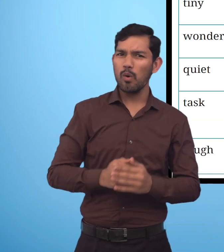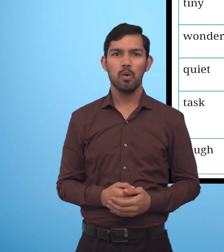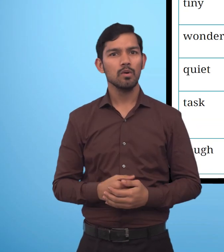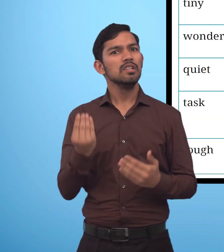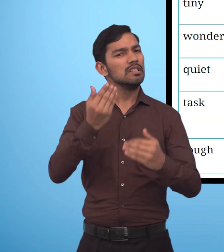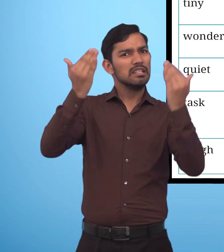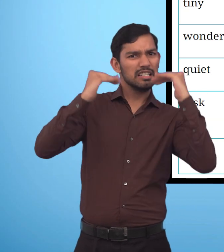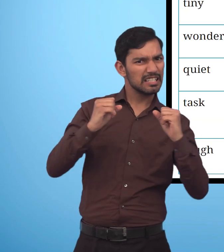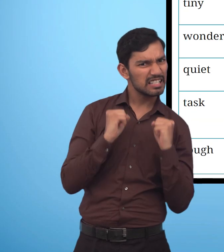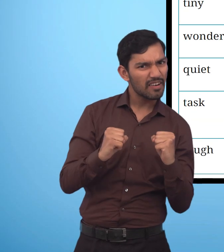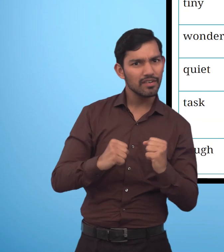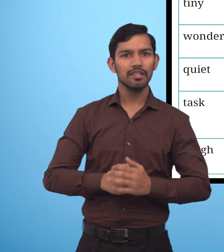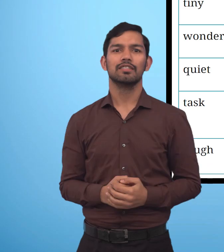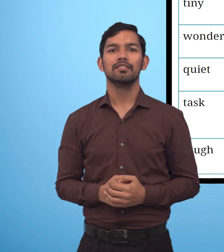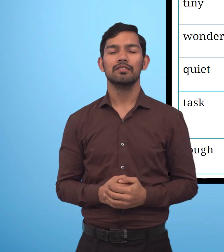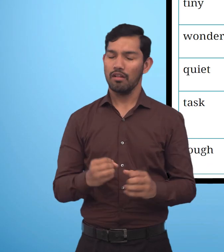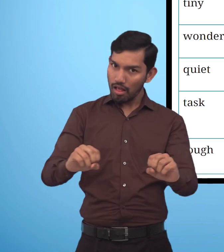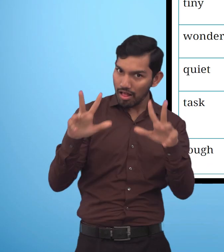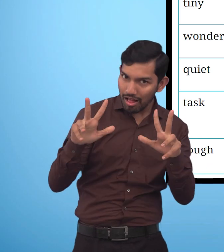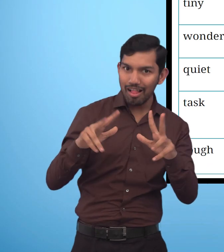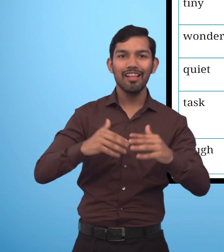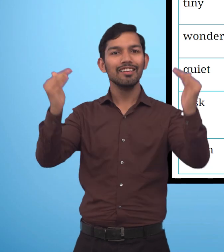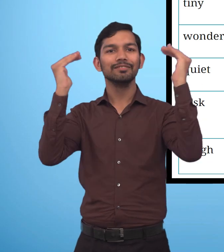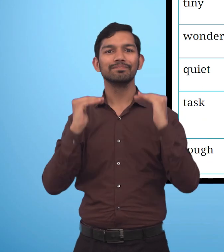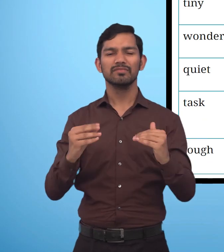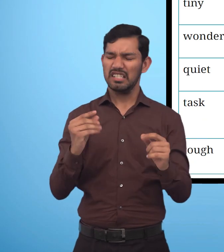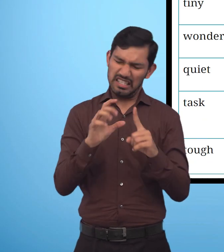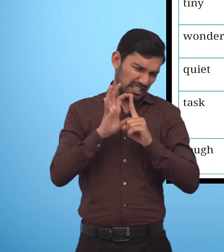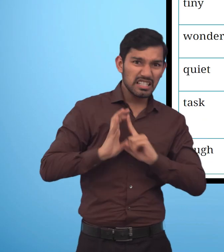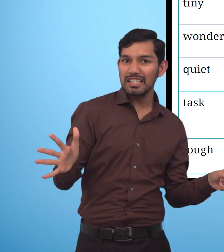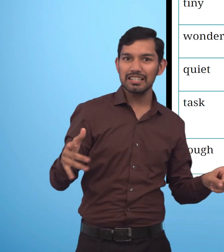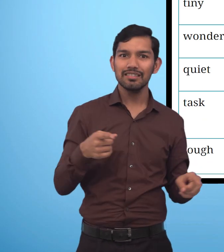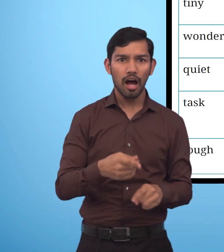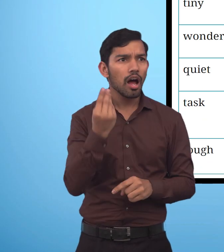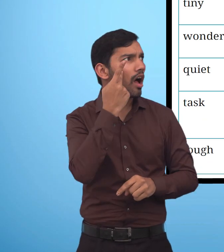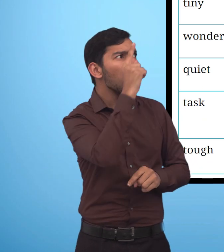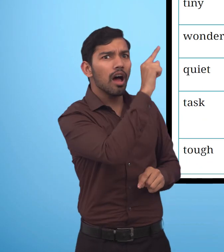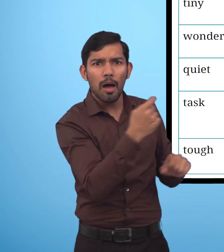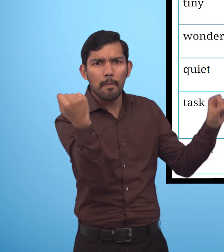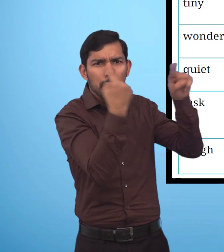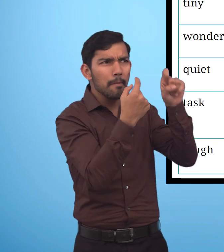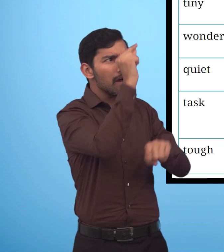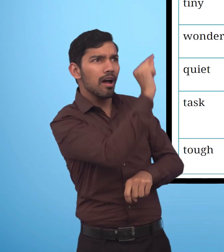small, difficult, fantastic, dangerous.